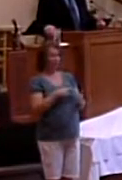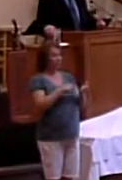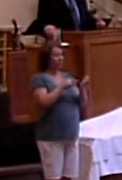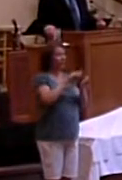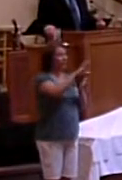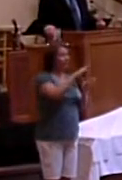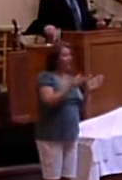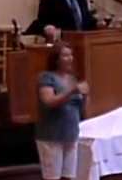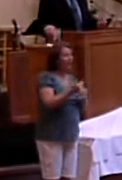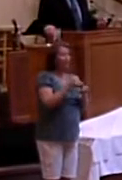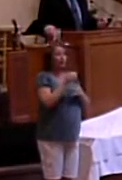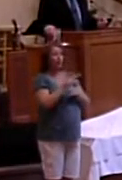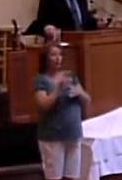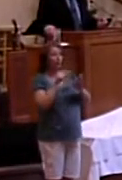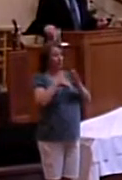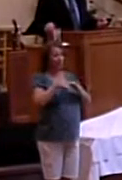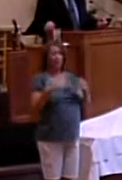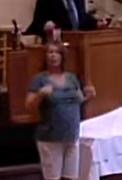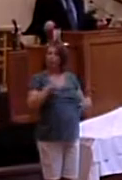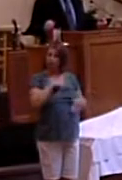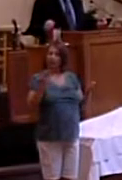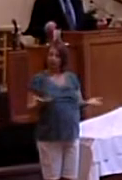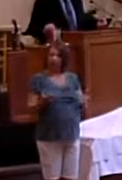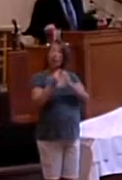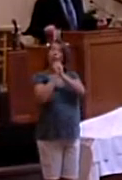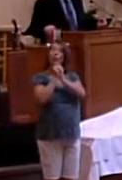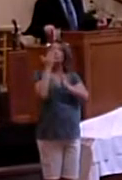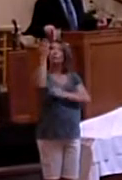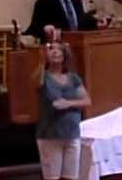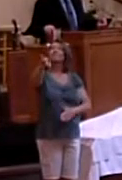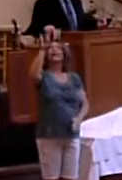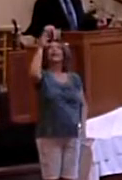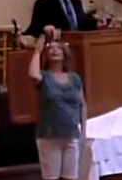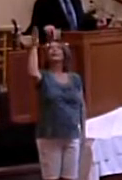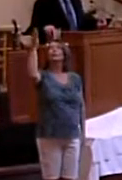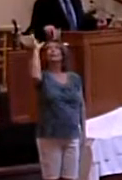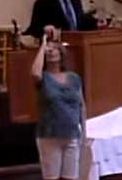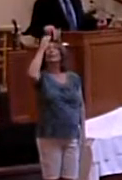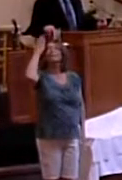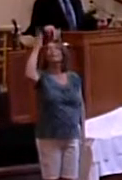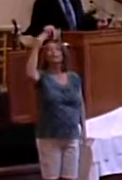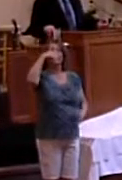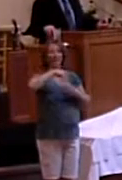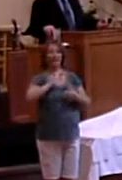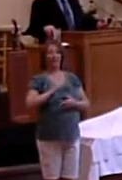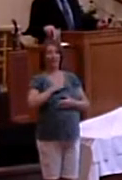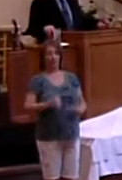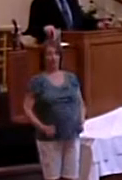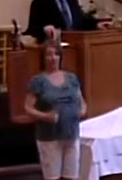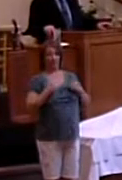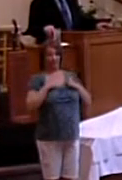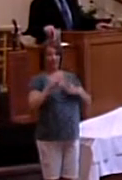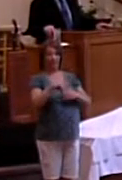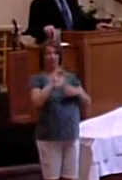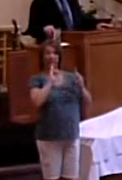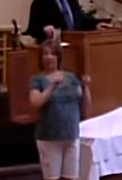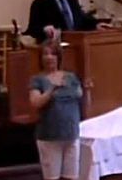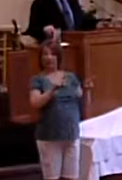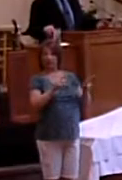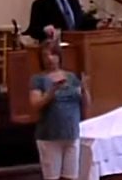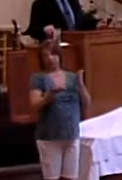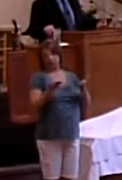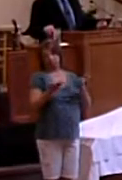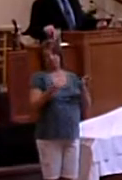come today to worship you, to find you, to look for you in our lives, and to find answers possibly for